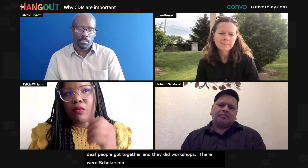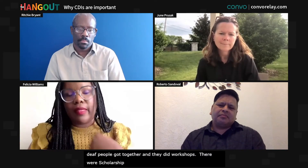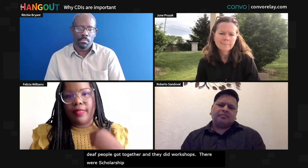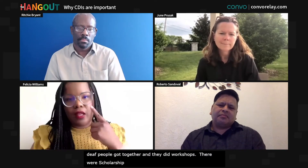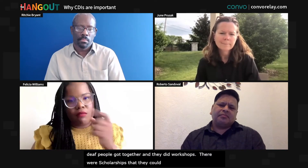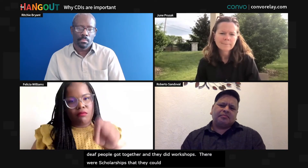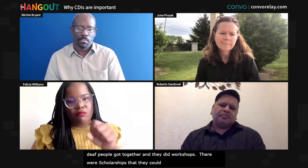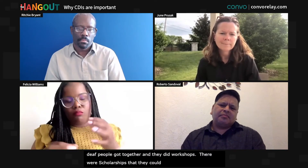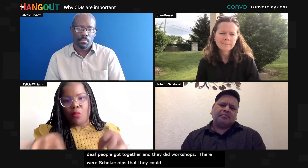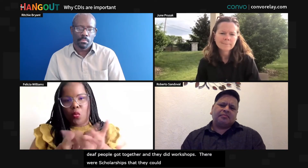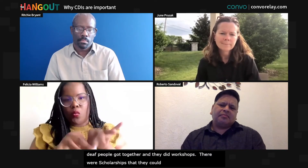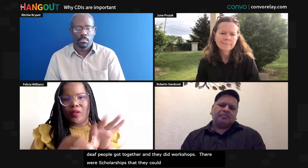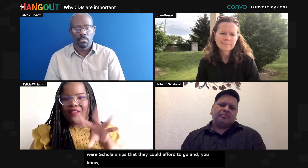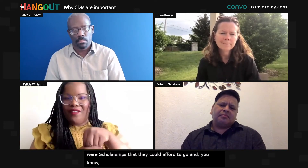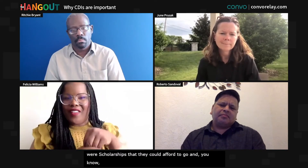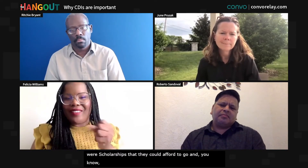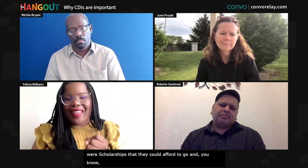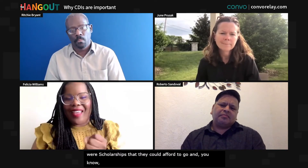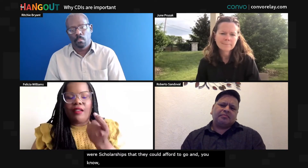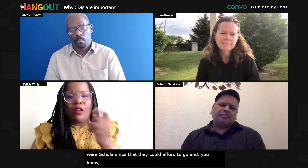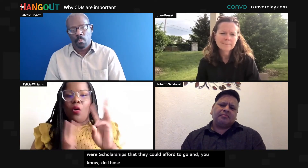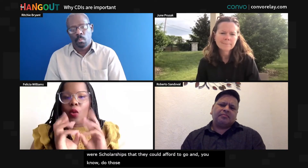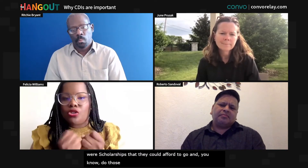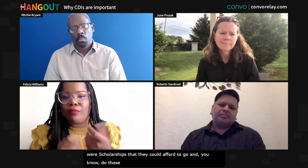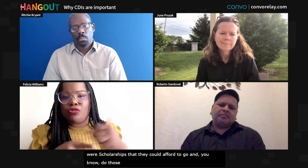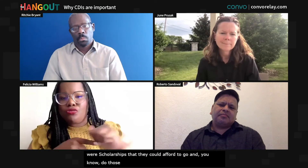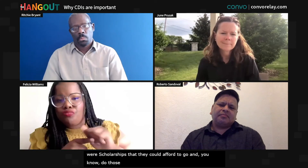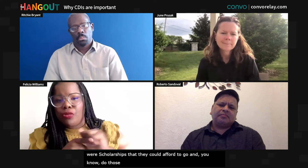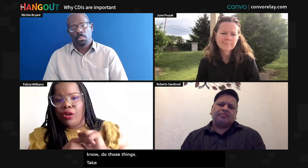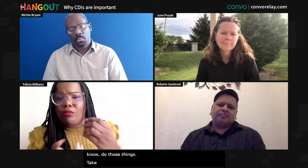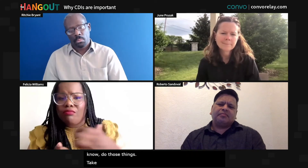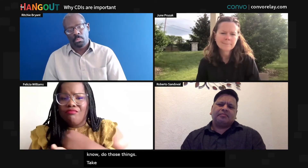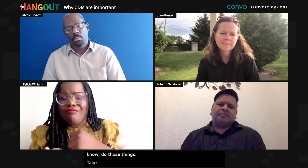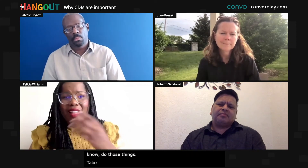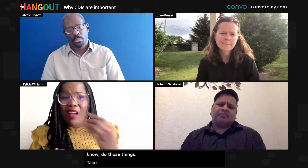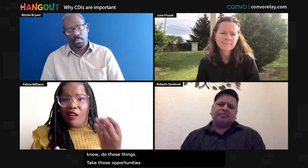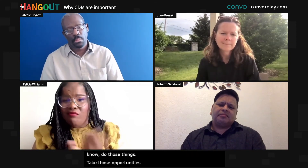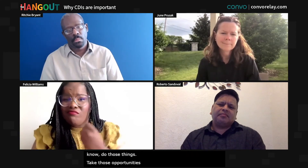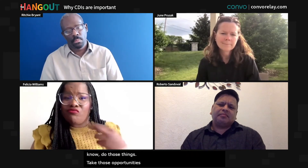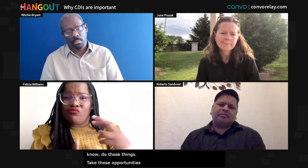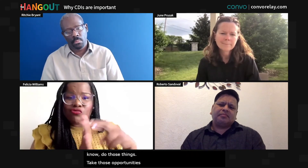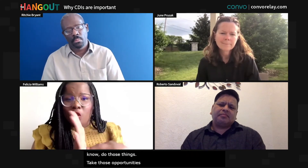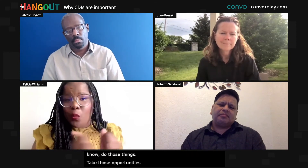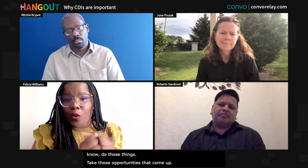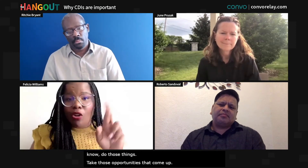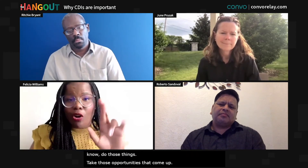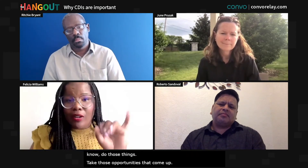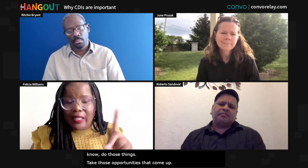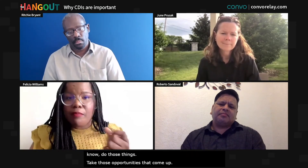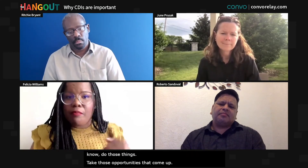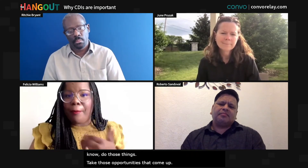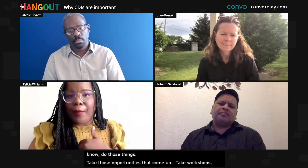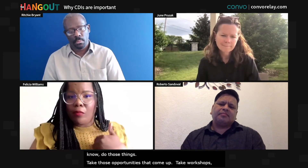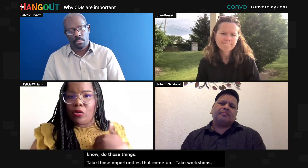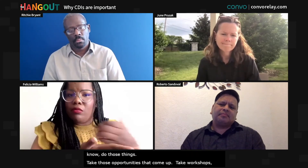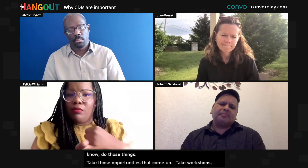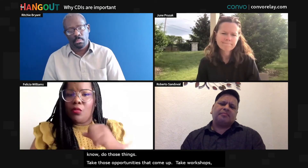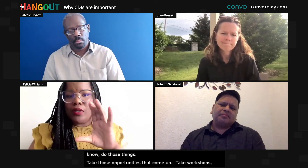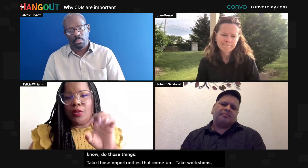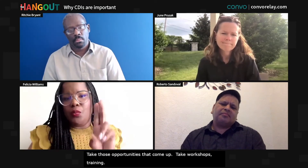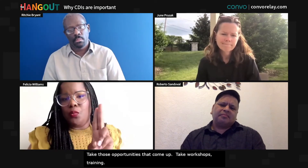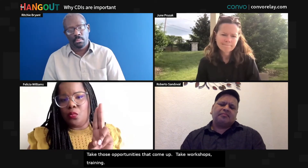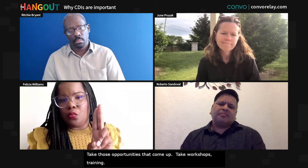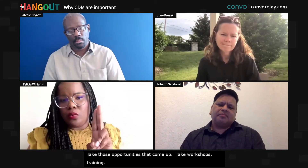and do those things. Take those opportunities that come up, take workshops, training, and also register